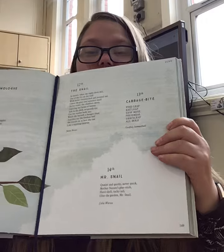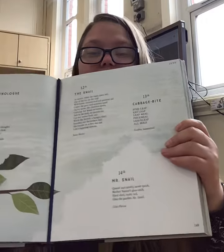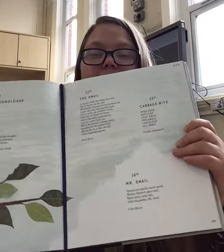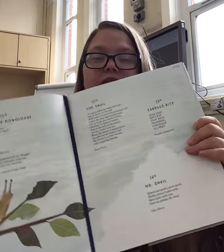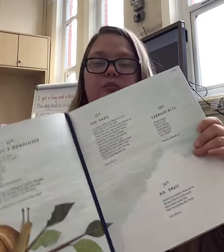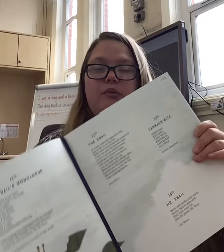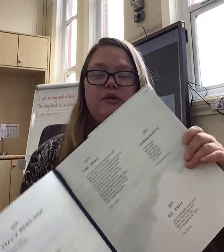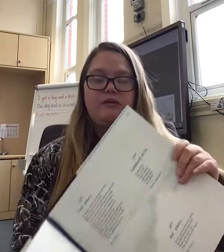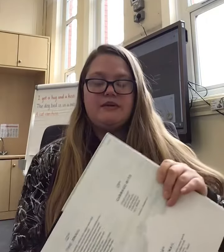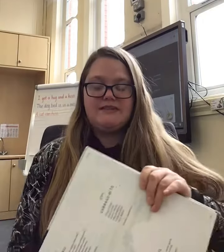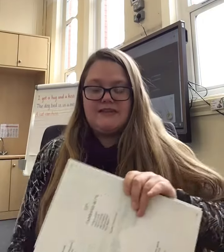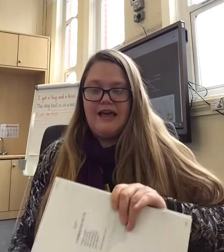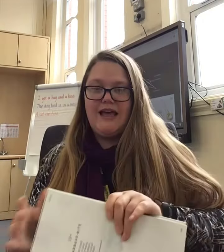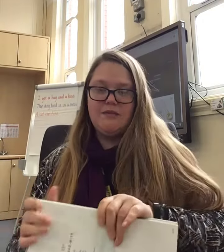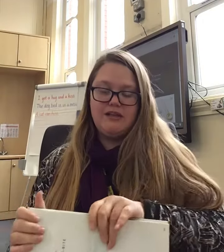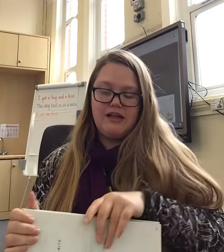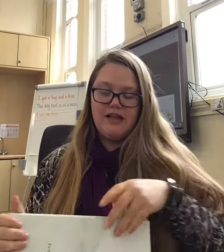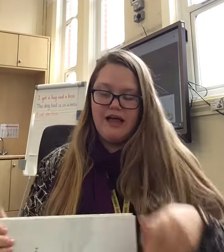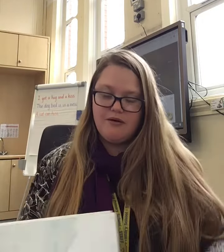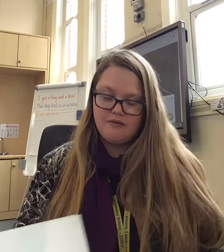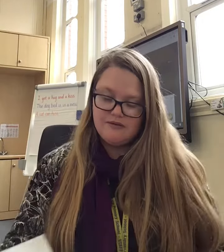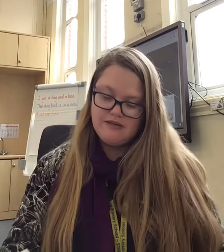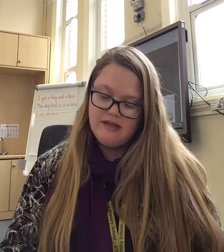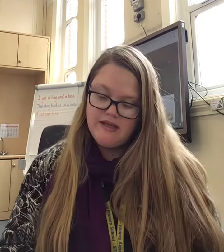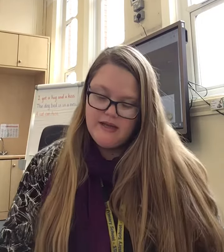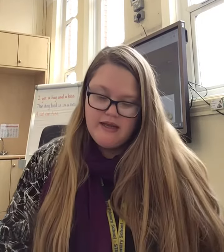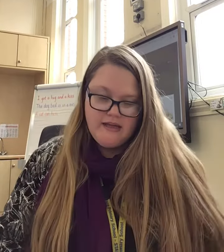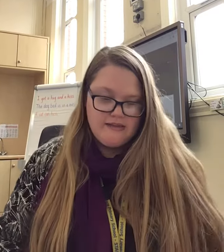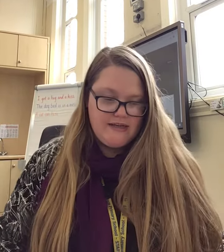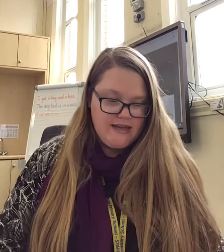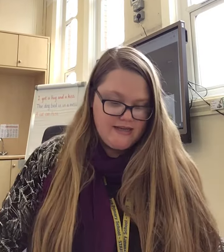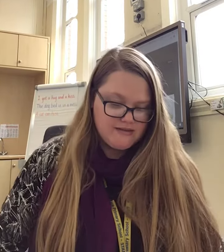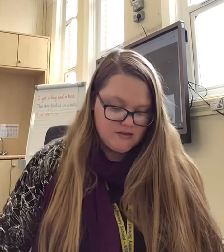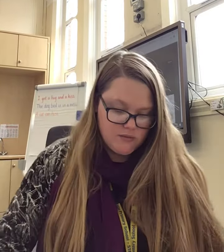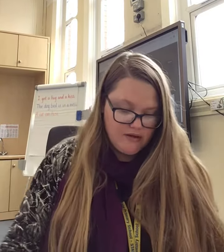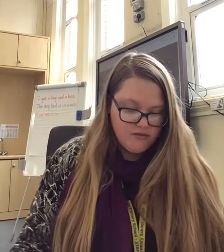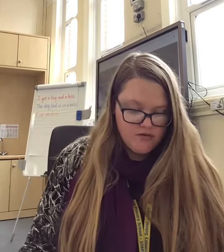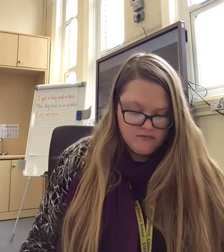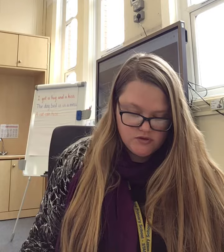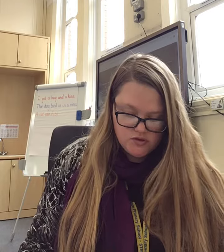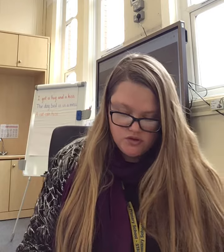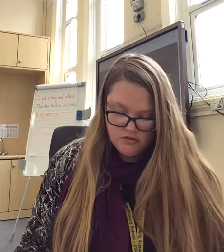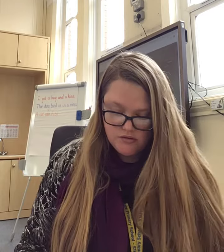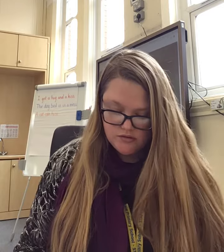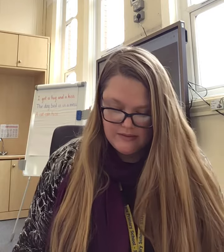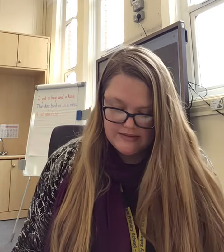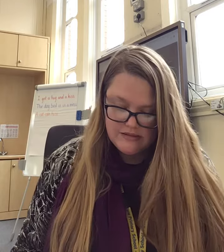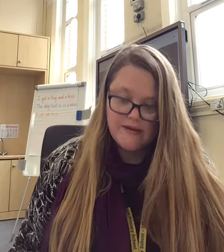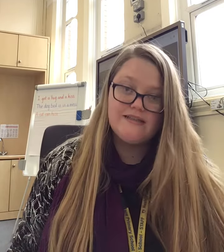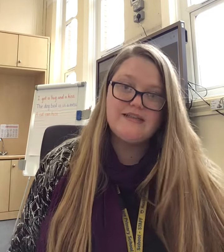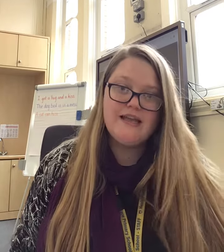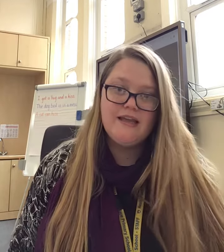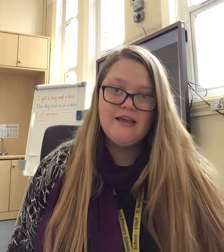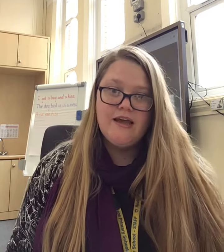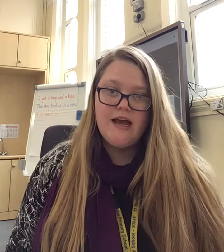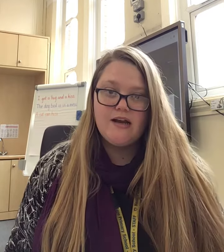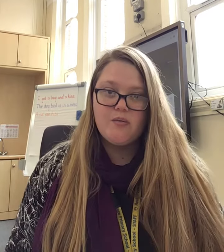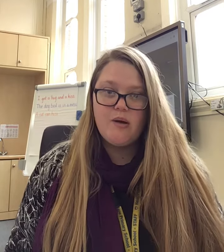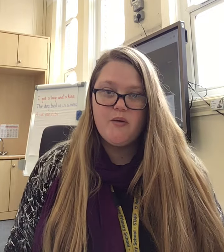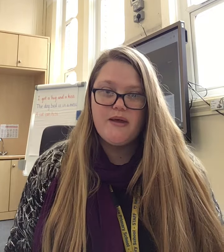have the blue sky with the clouds. Today is the 12th of June 2020 and our poem